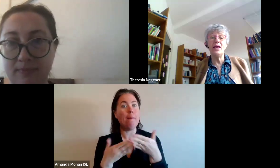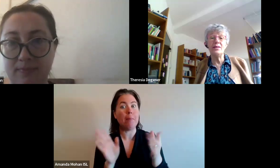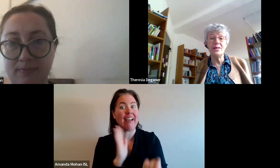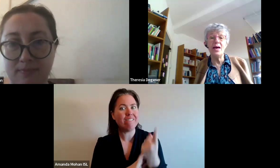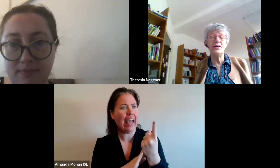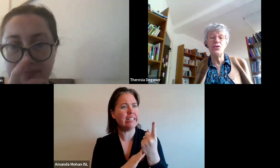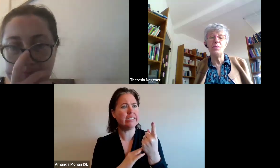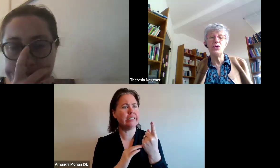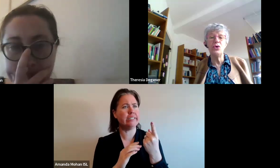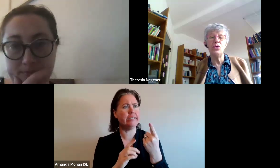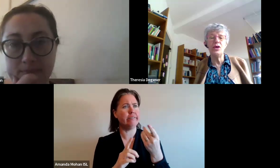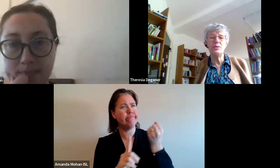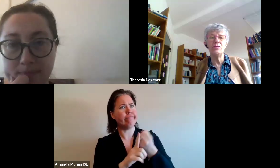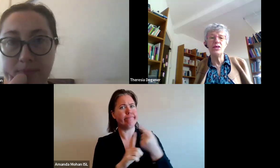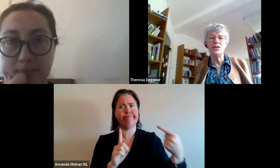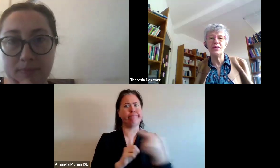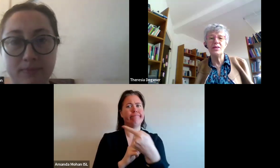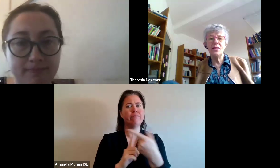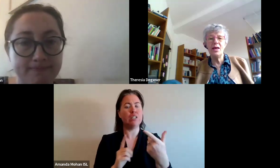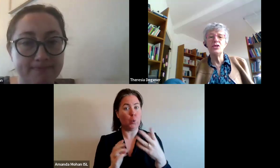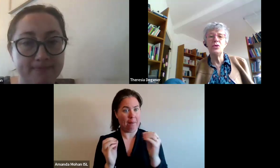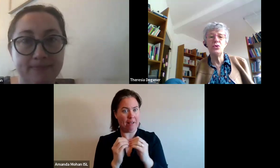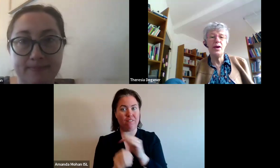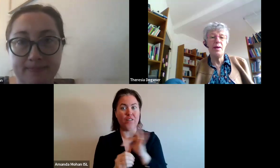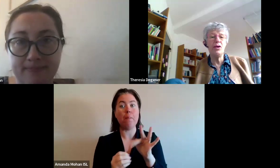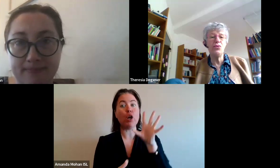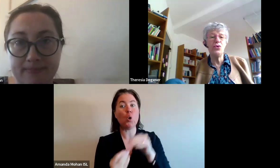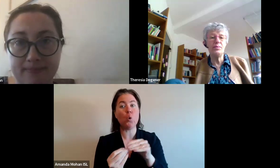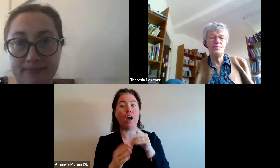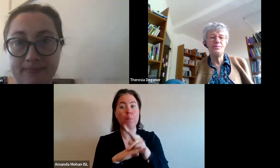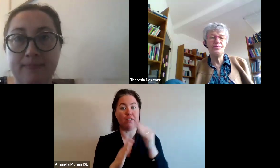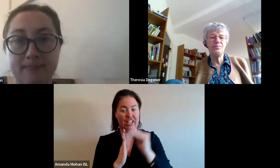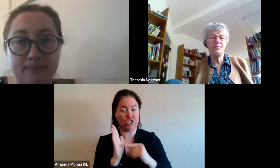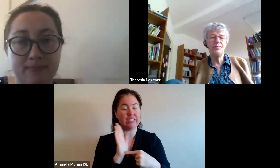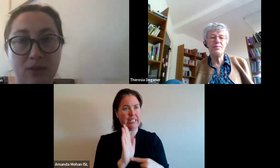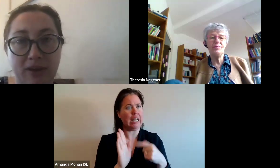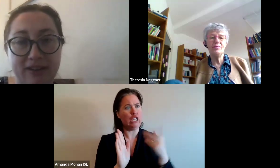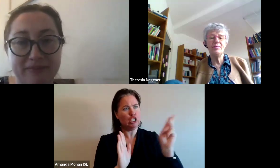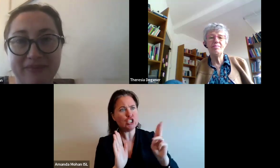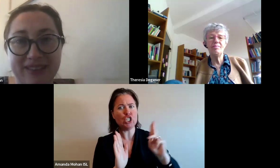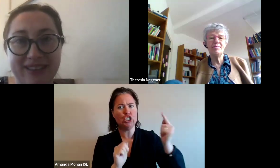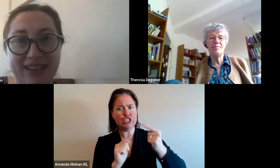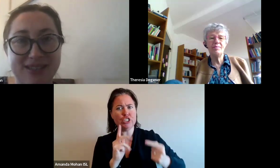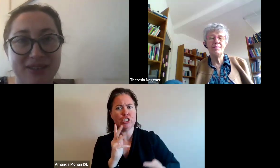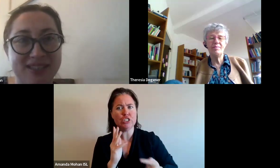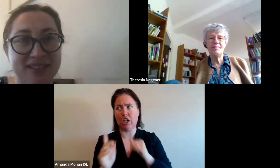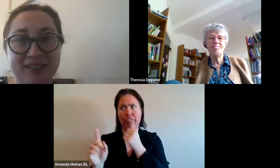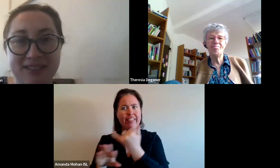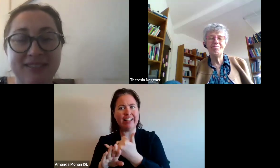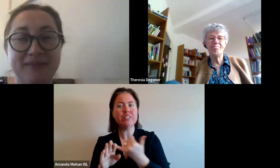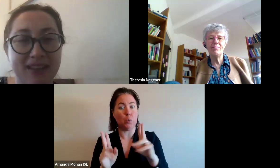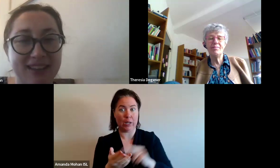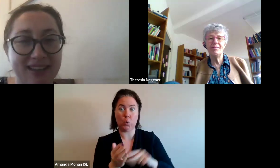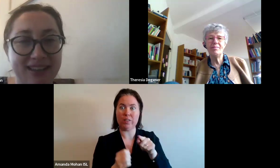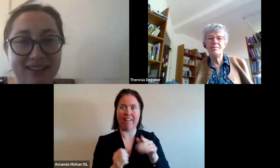events and cite from the concluding observations. That is what you are aiming for. Great. Thanks,